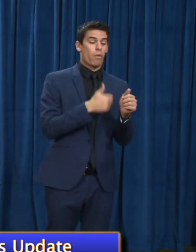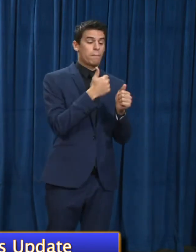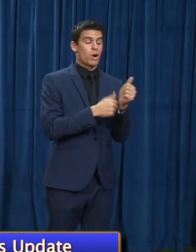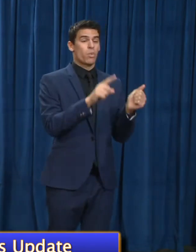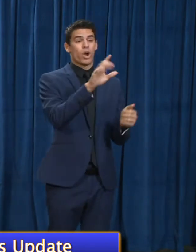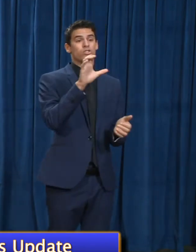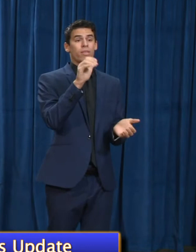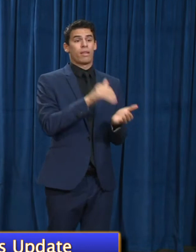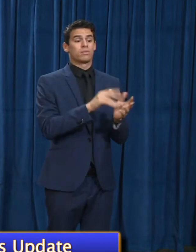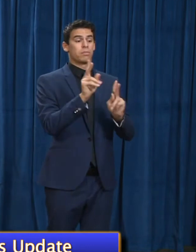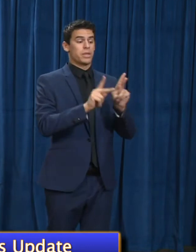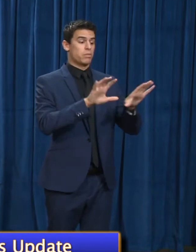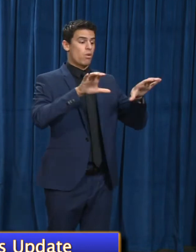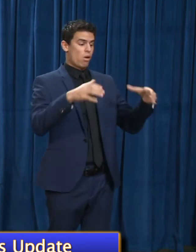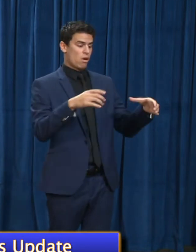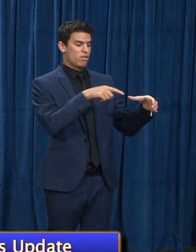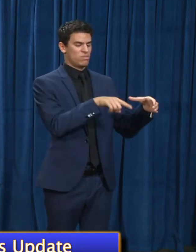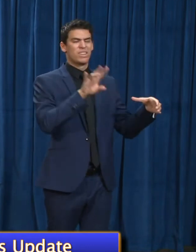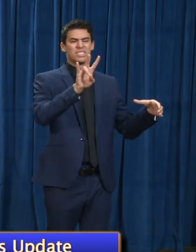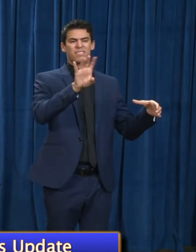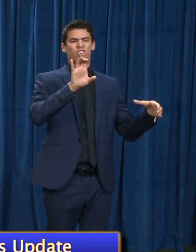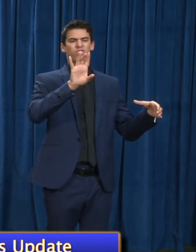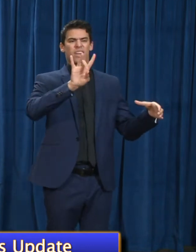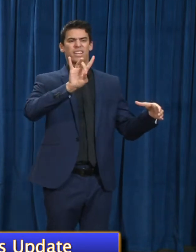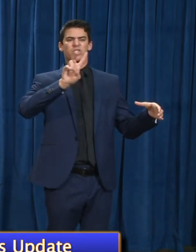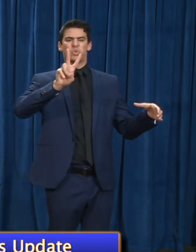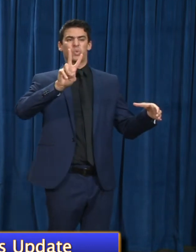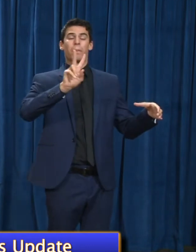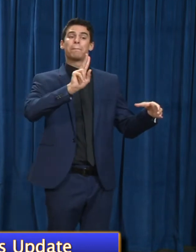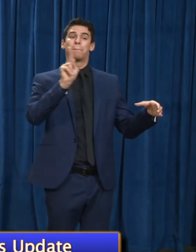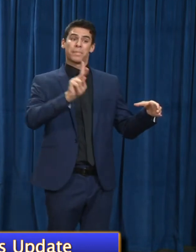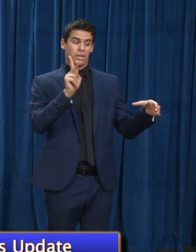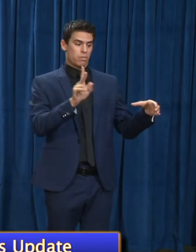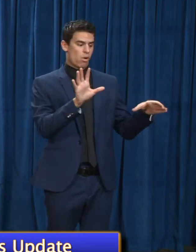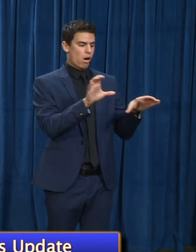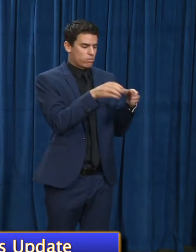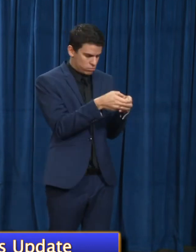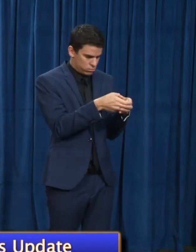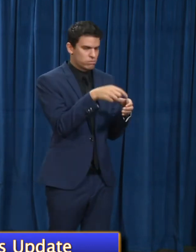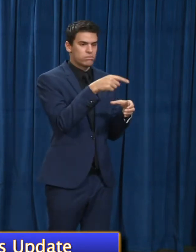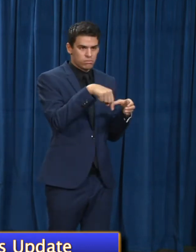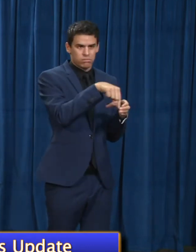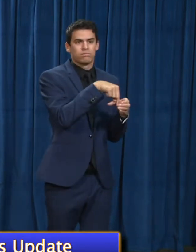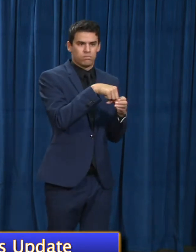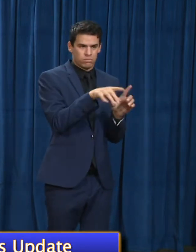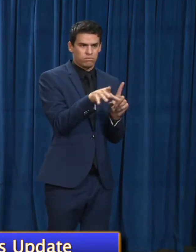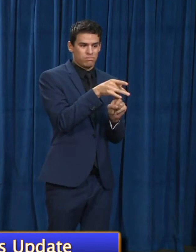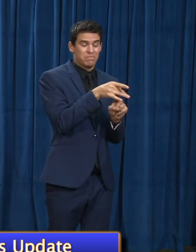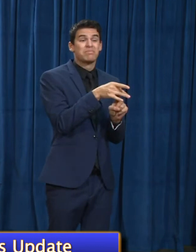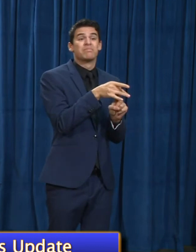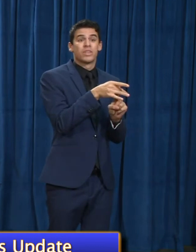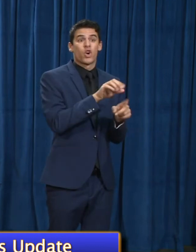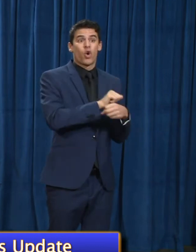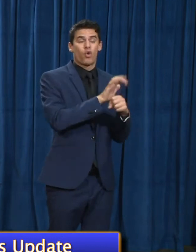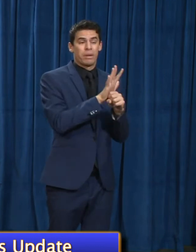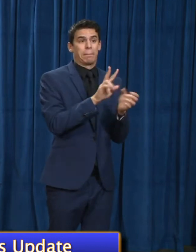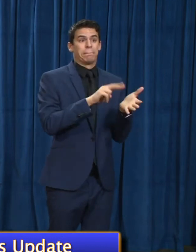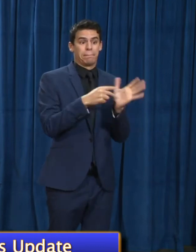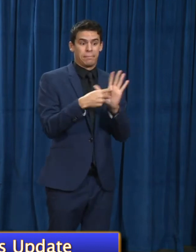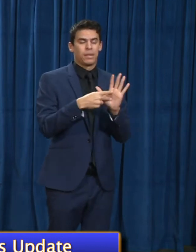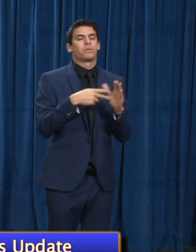at 782 cases per 100,000. That put us on high transmission